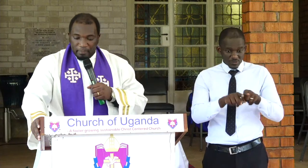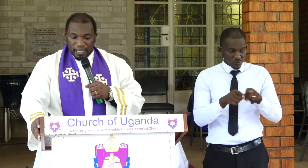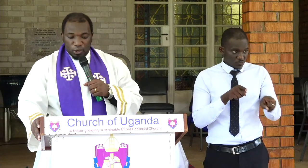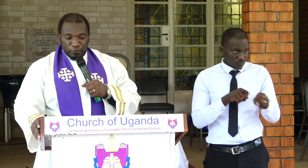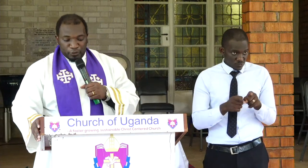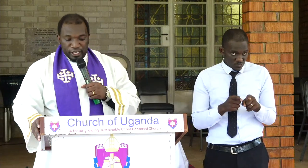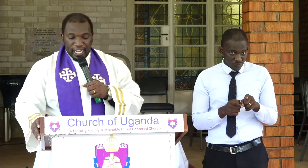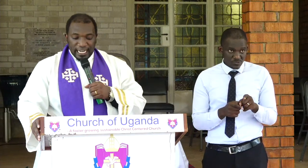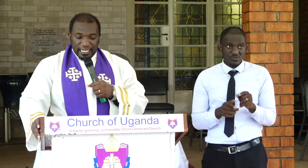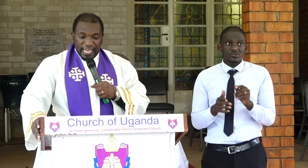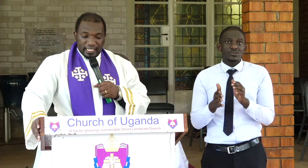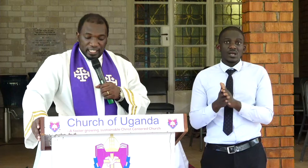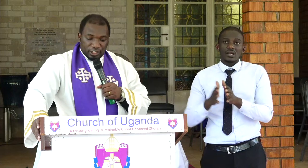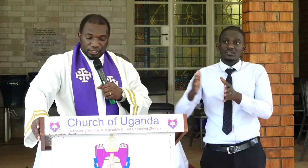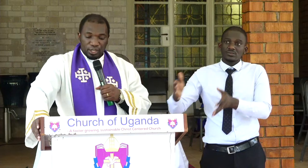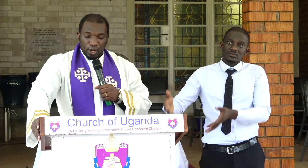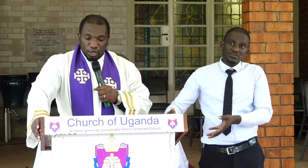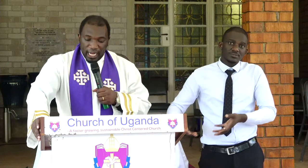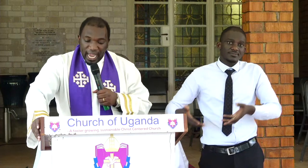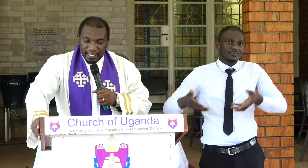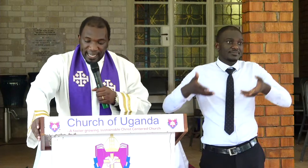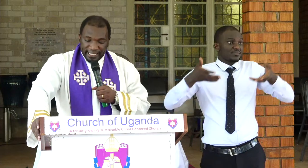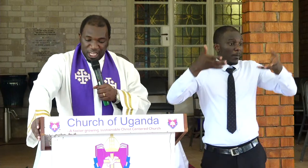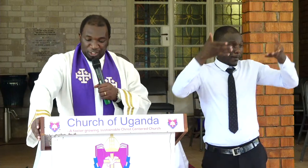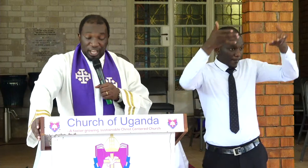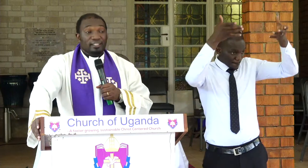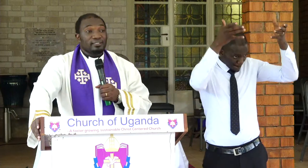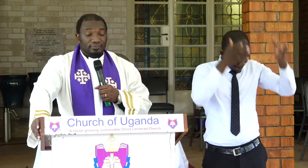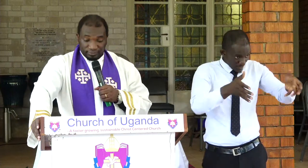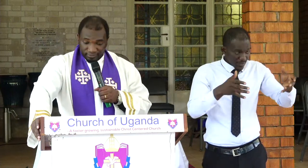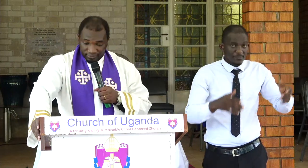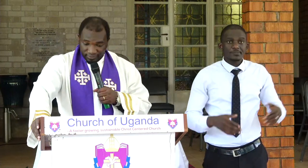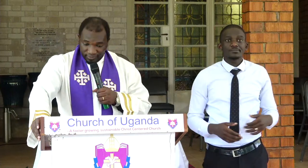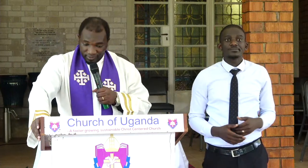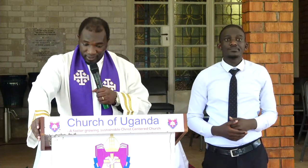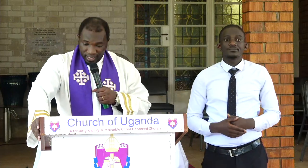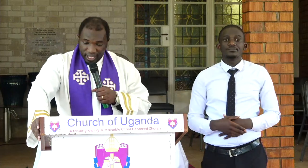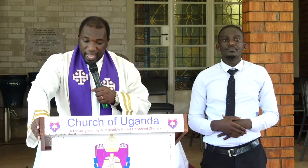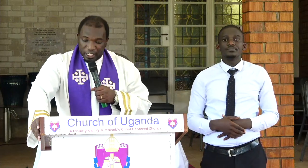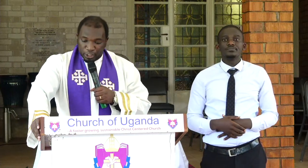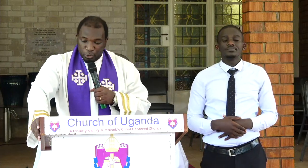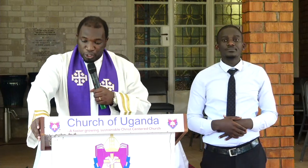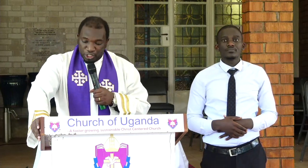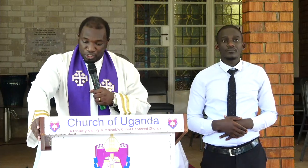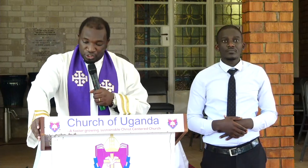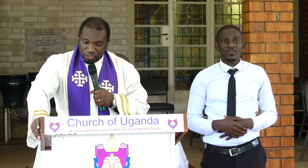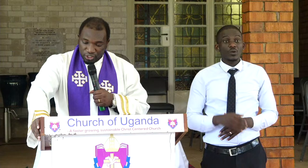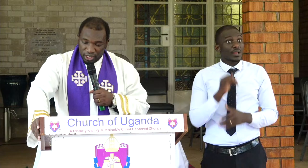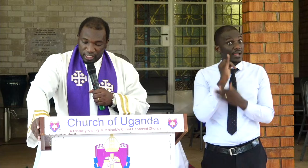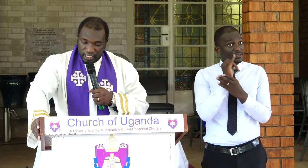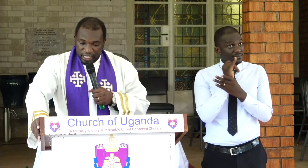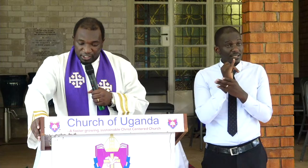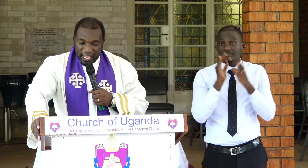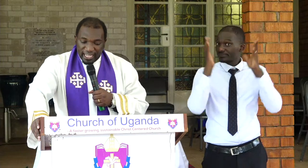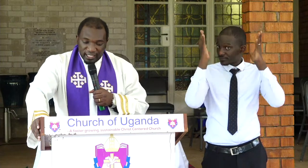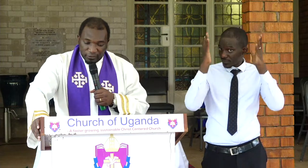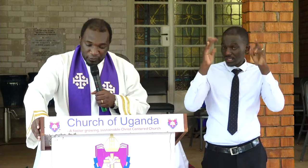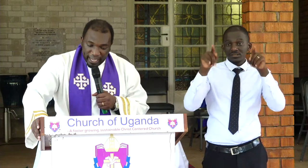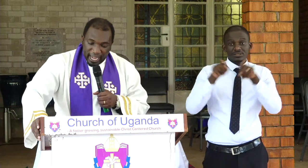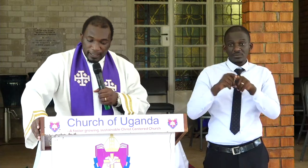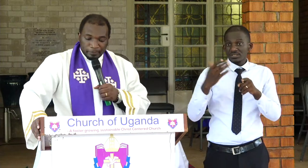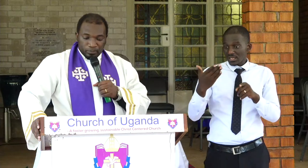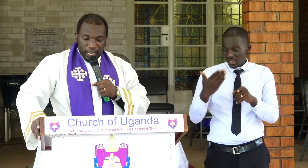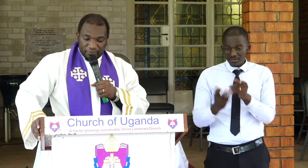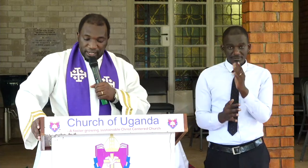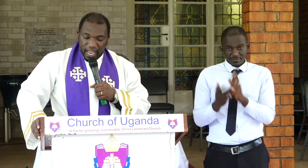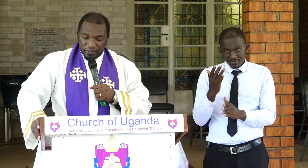And the burnt offering and laid it on Isaac, his son. And he took in his hand the